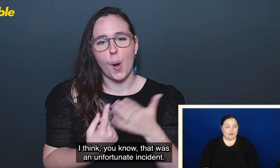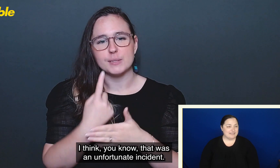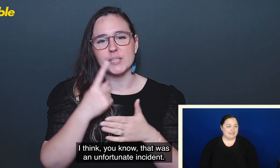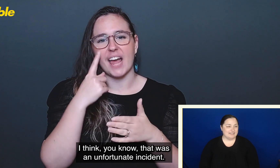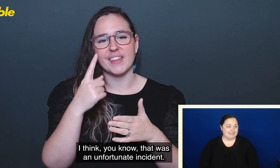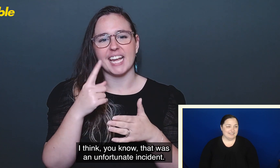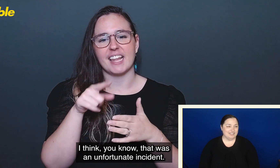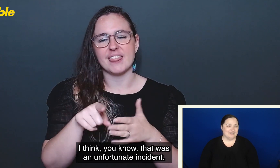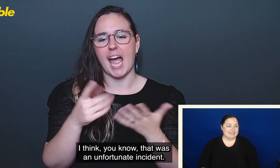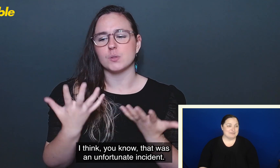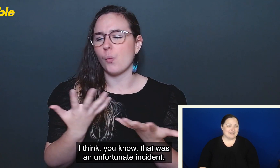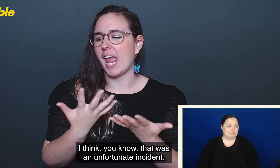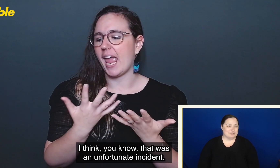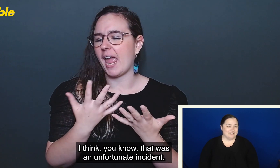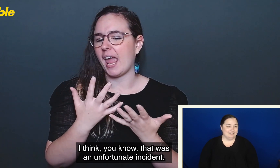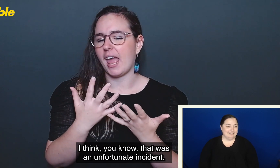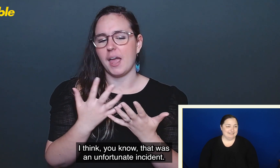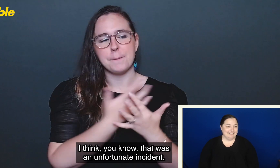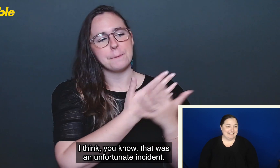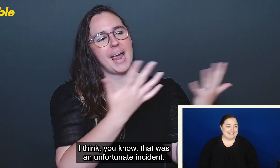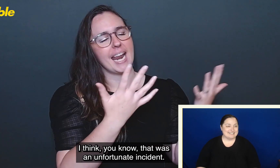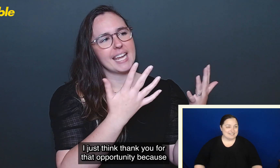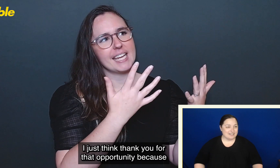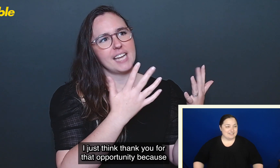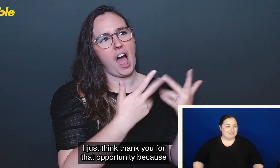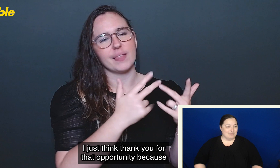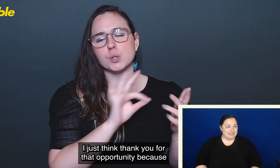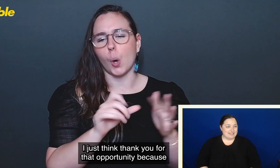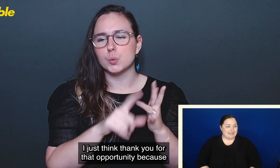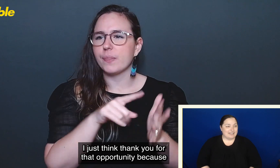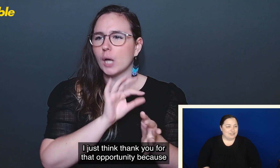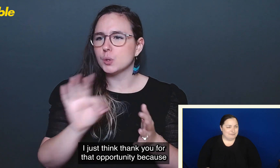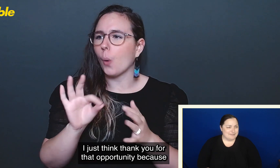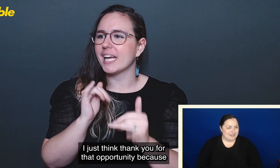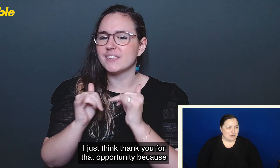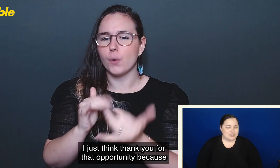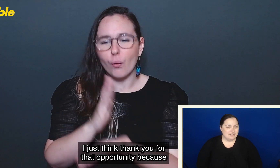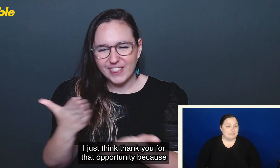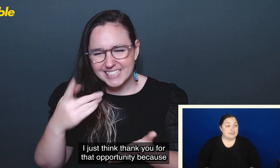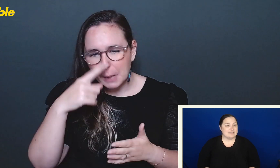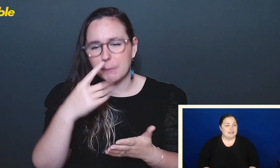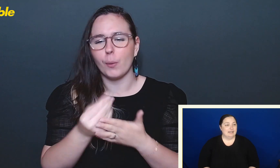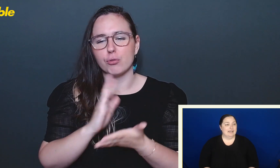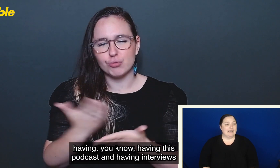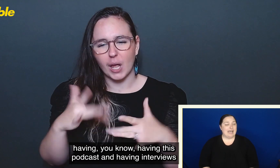No, I think, that was an unfortunate incident. I just think thank you for that opportunity,